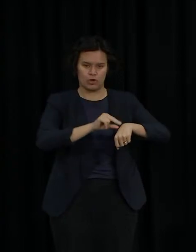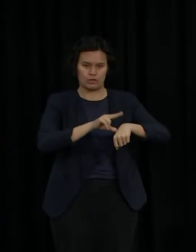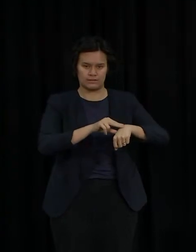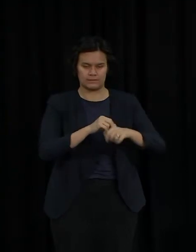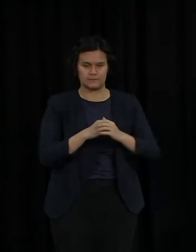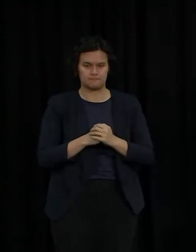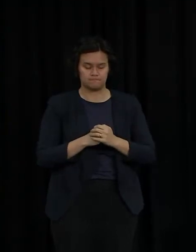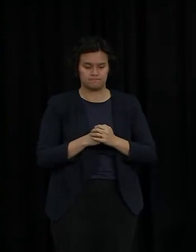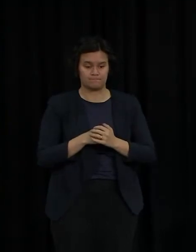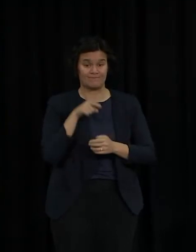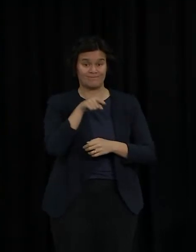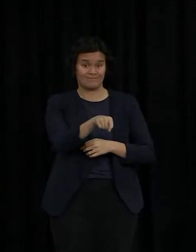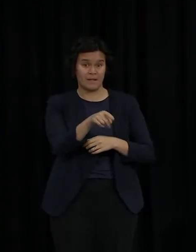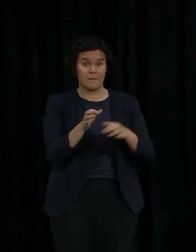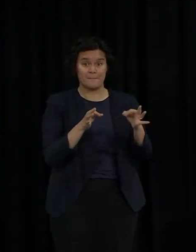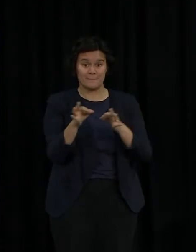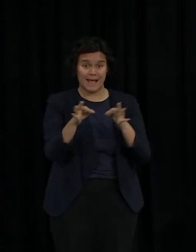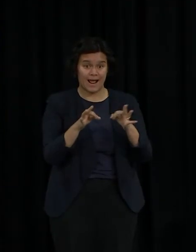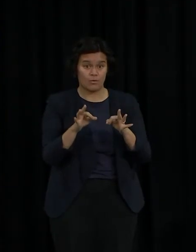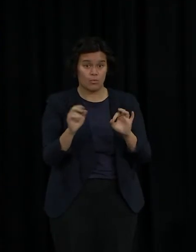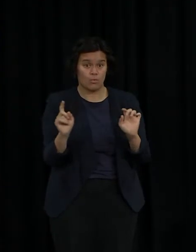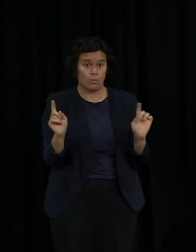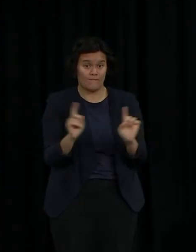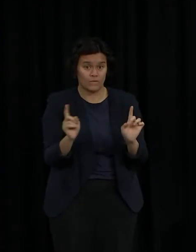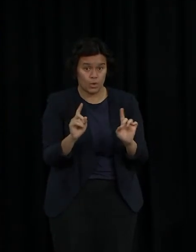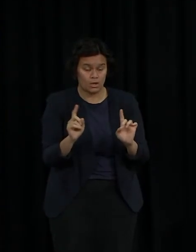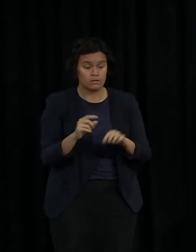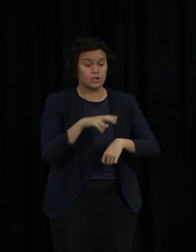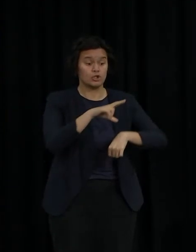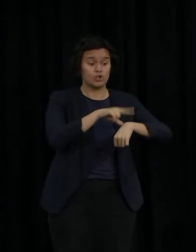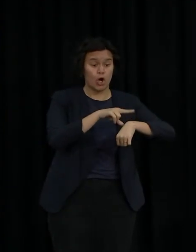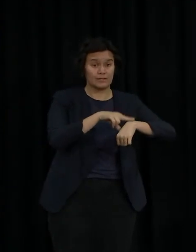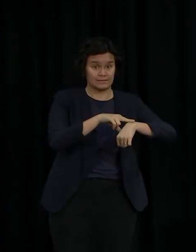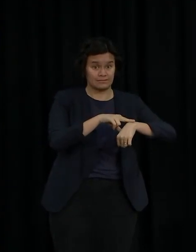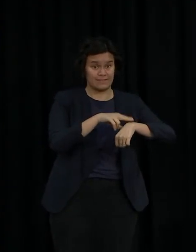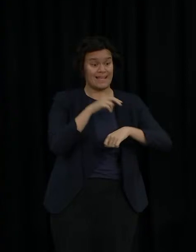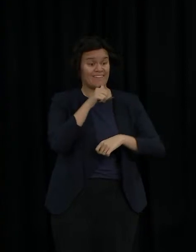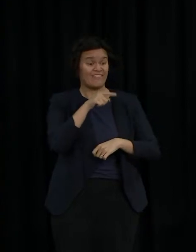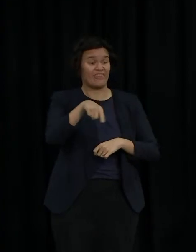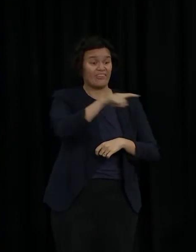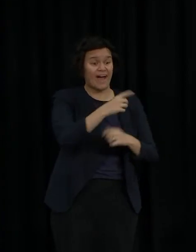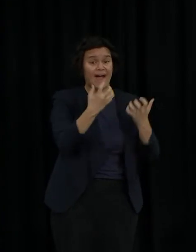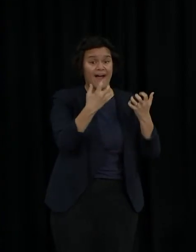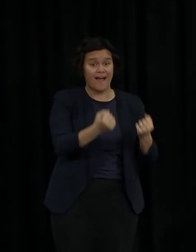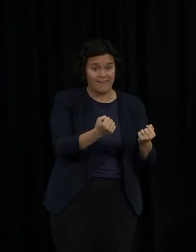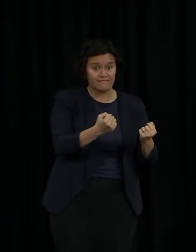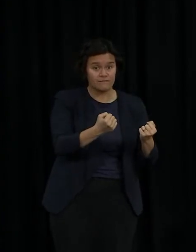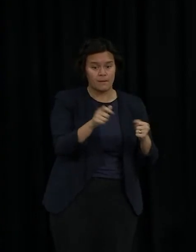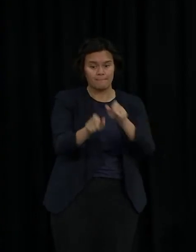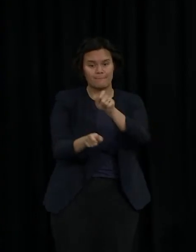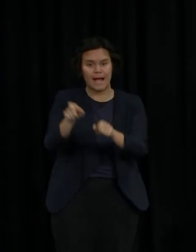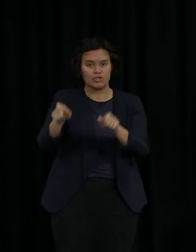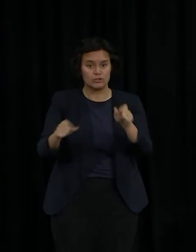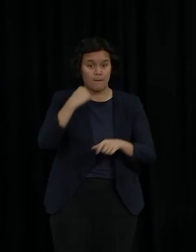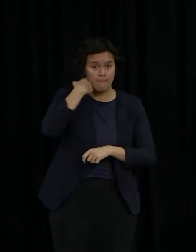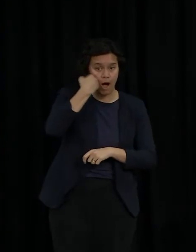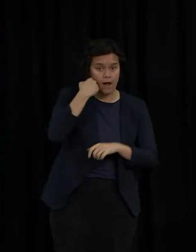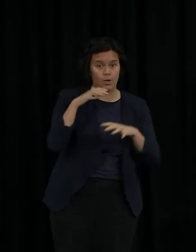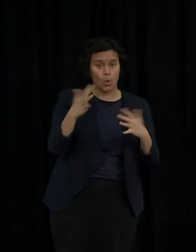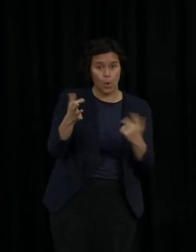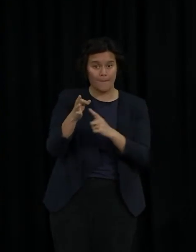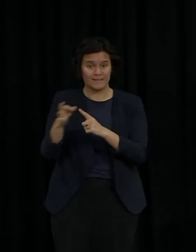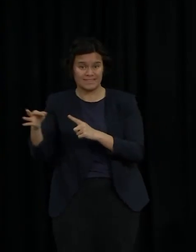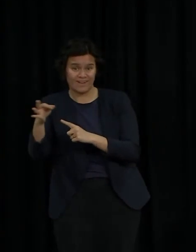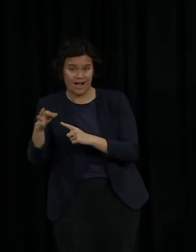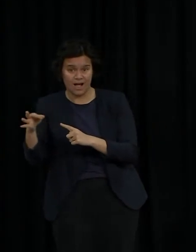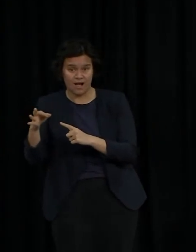is specifically for GPs with Māori and Pacific patients who have yet to receive their first vaccinations. We estimate that's